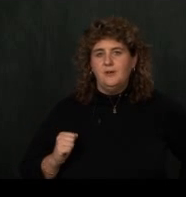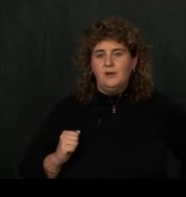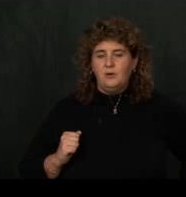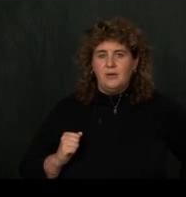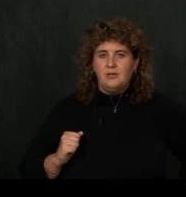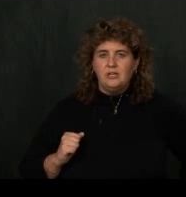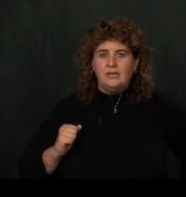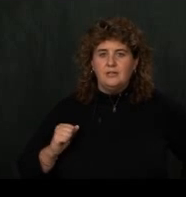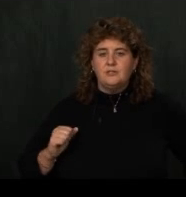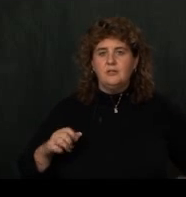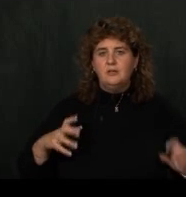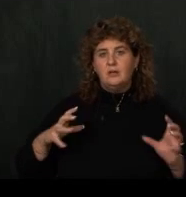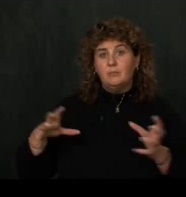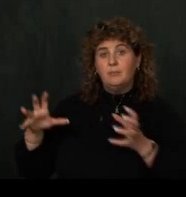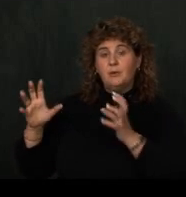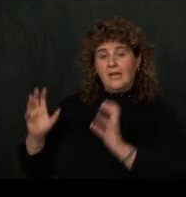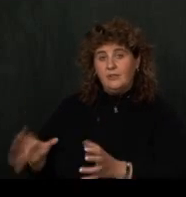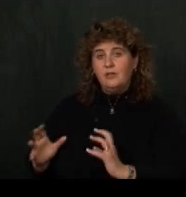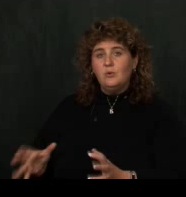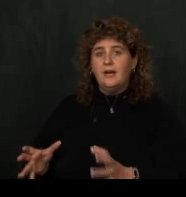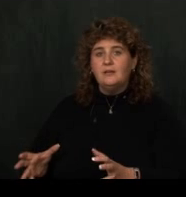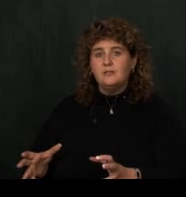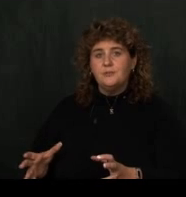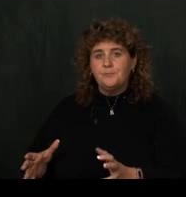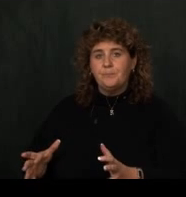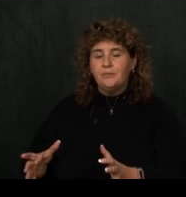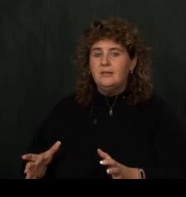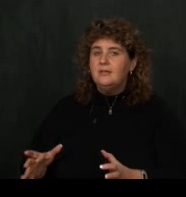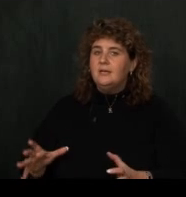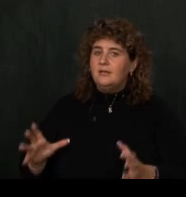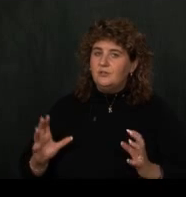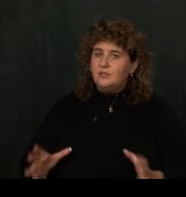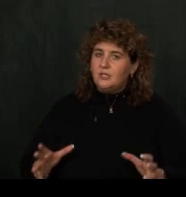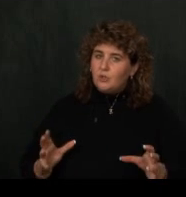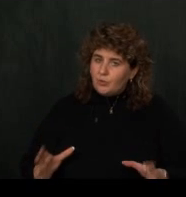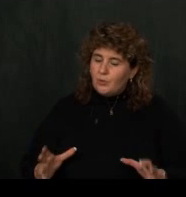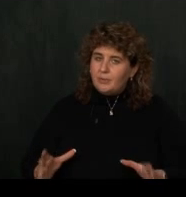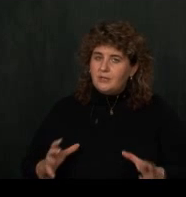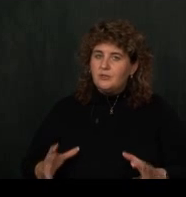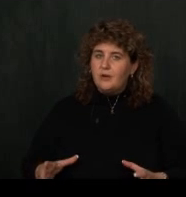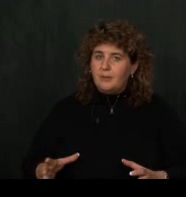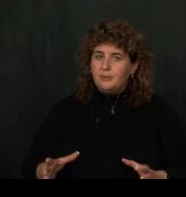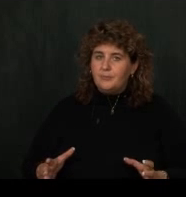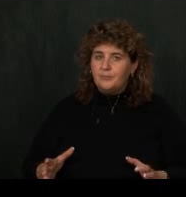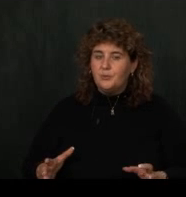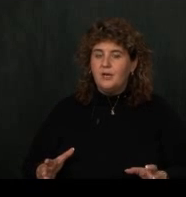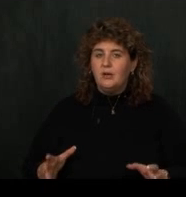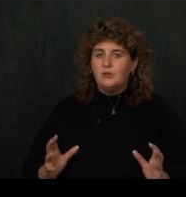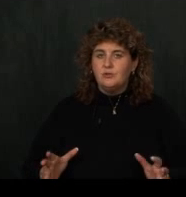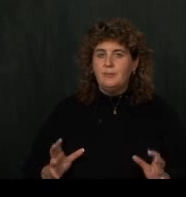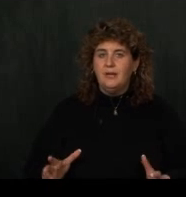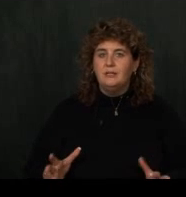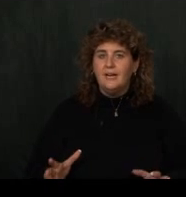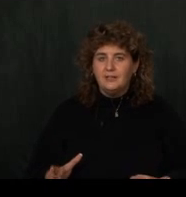neonatal meningitis, remember, in the U.S., is still group B strep, okay, or strep